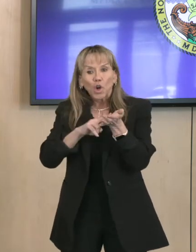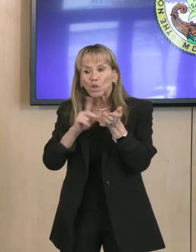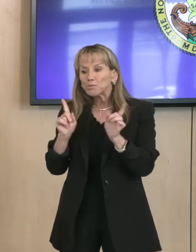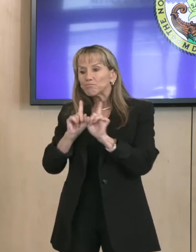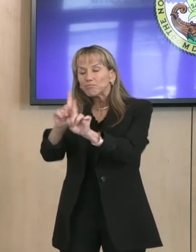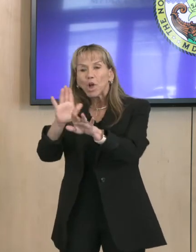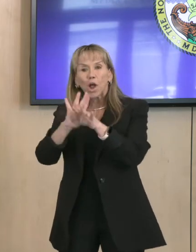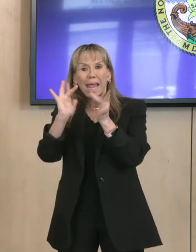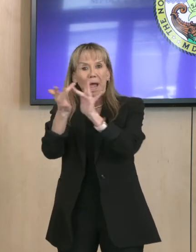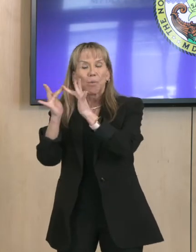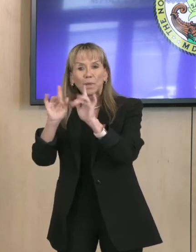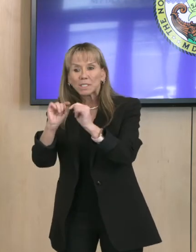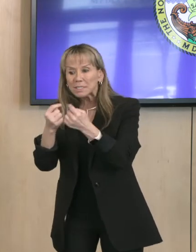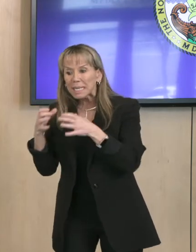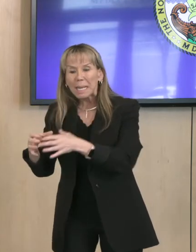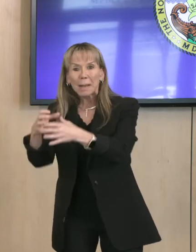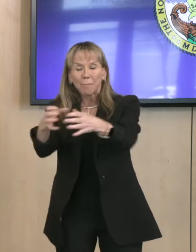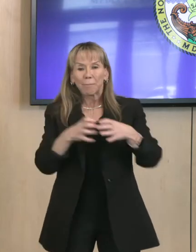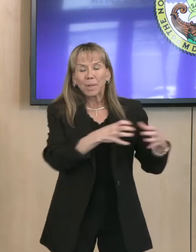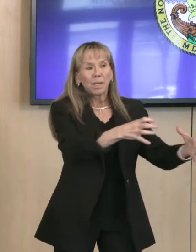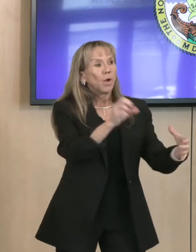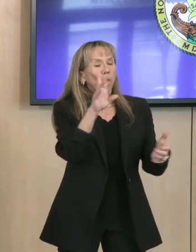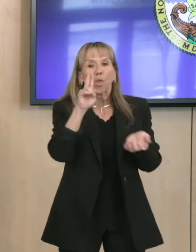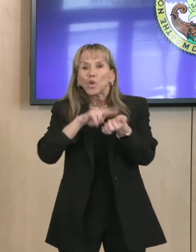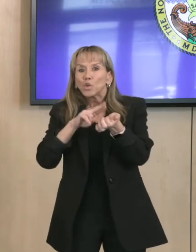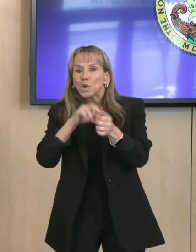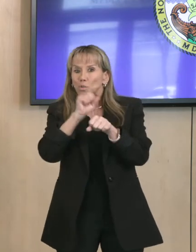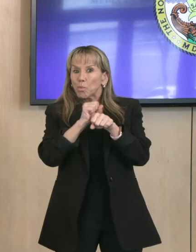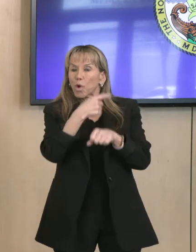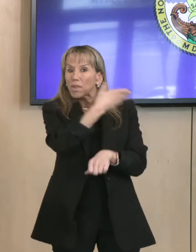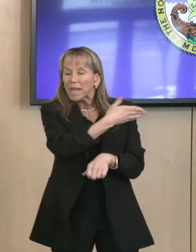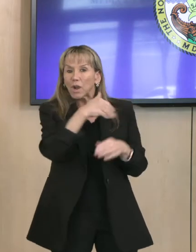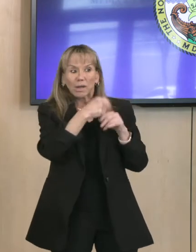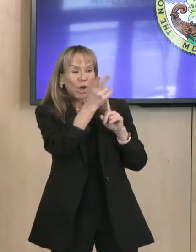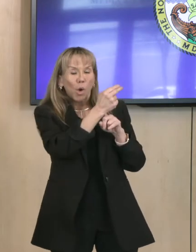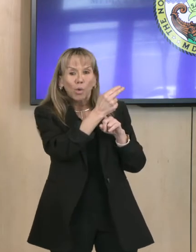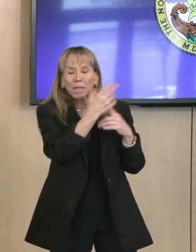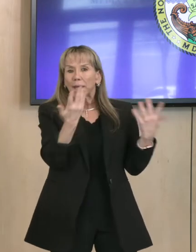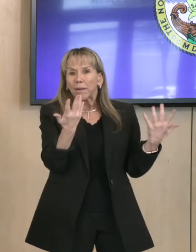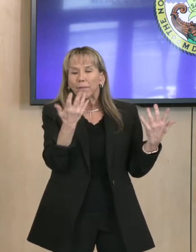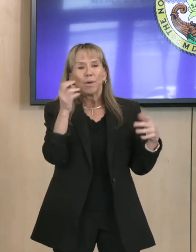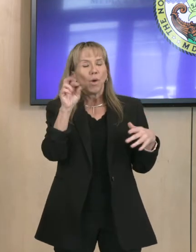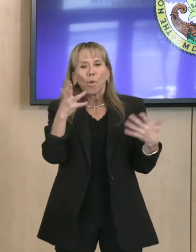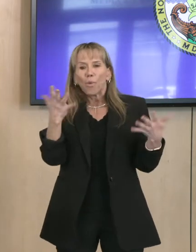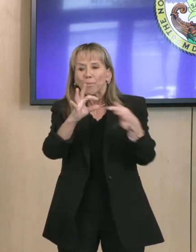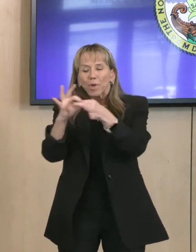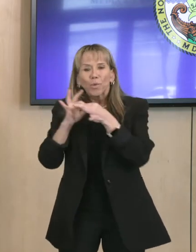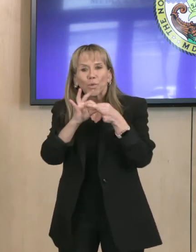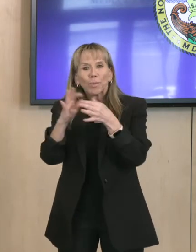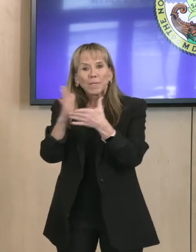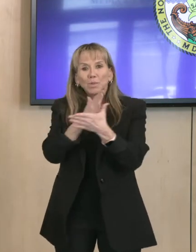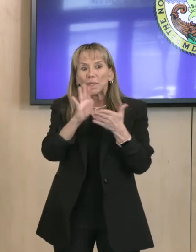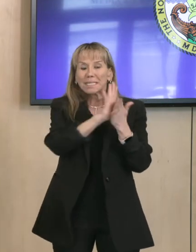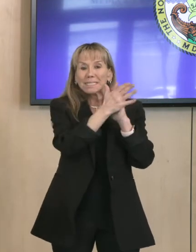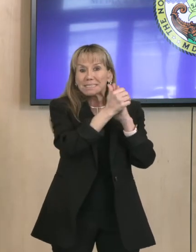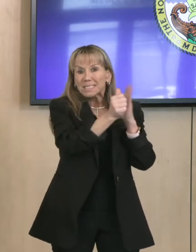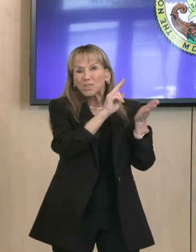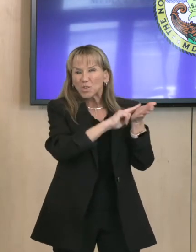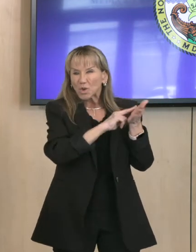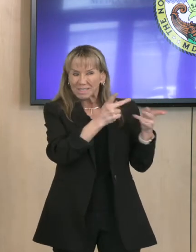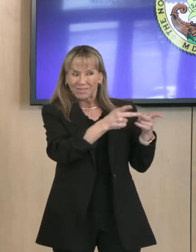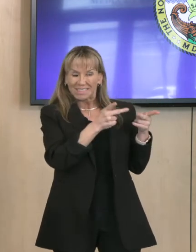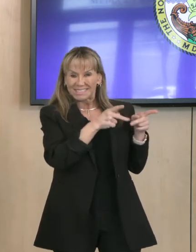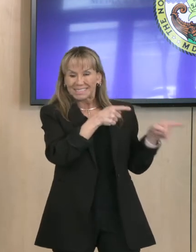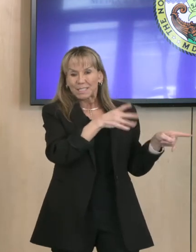that is nurses that are staffing motels, whether that is the integration or the coordination between our skilled nursing facilities and